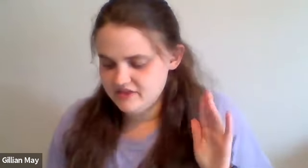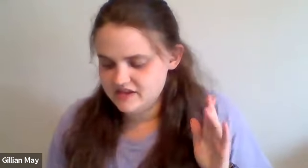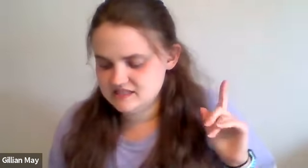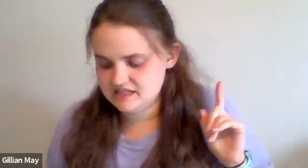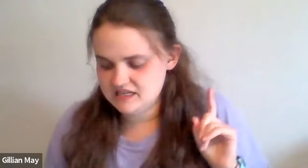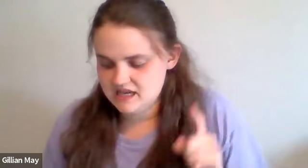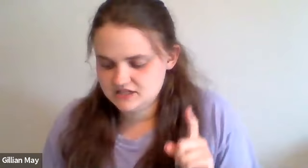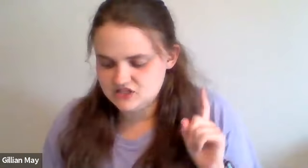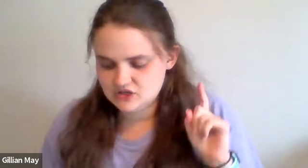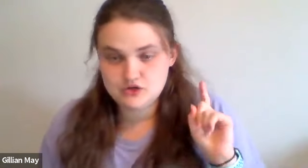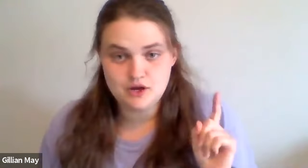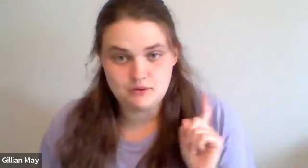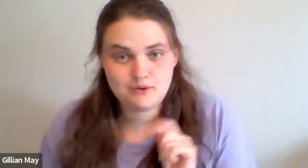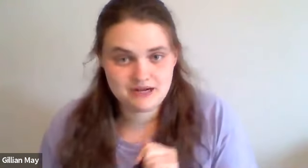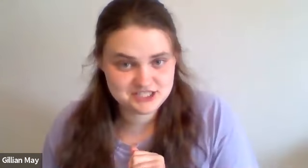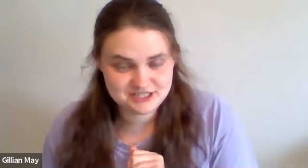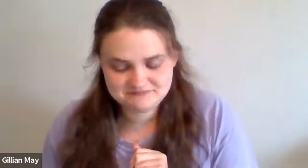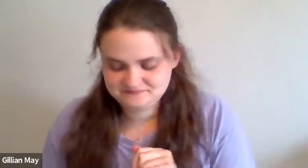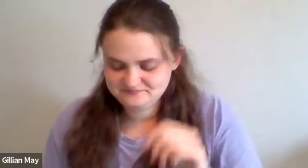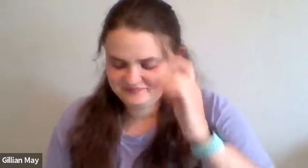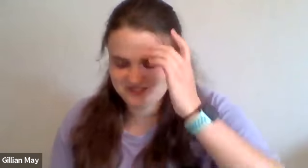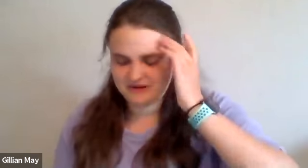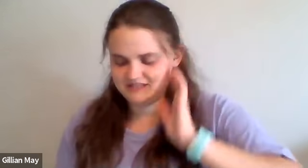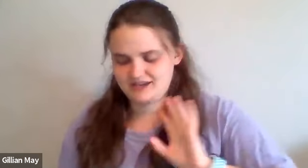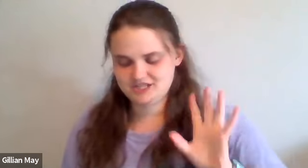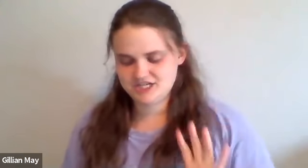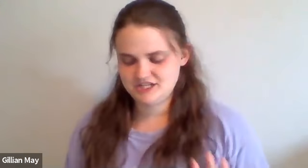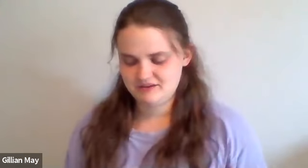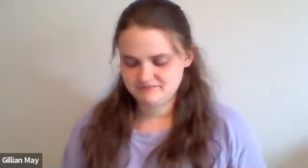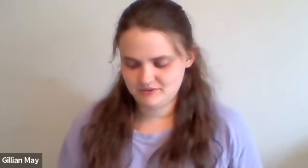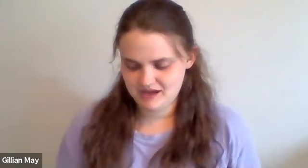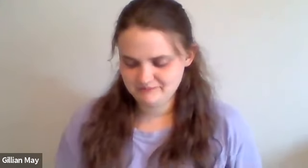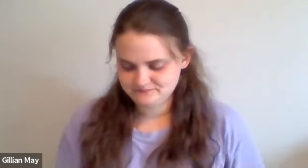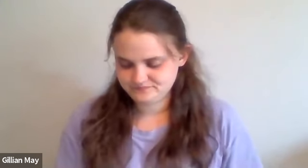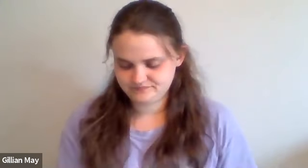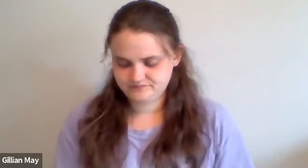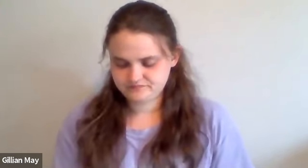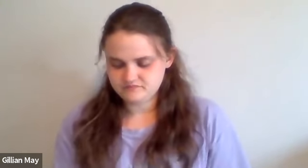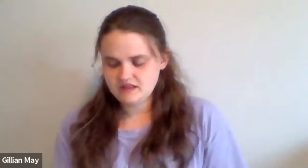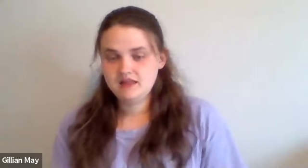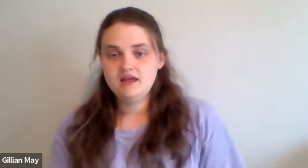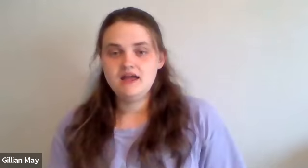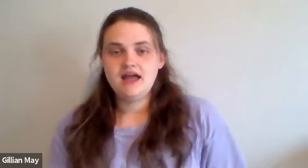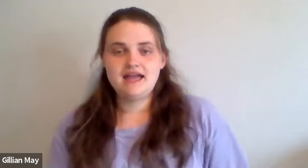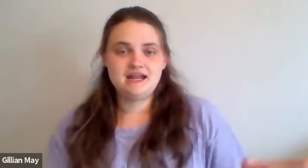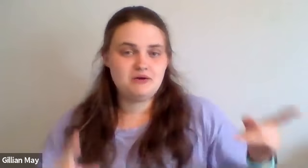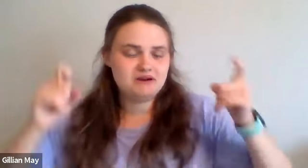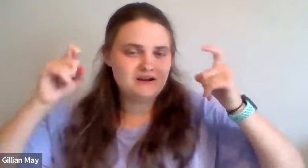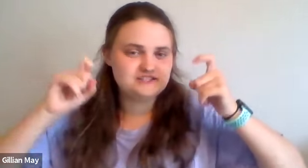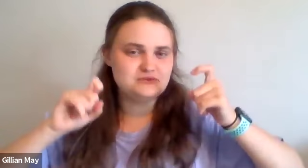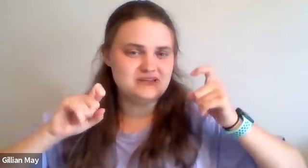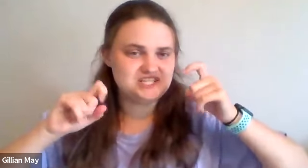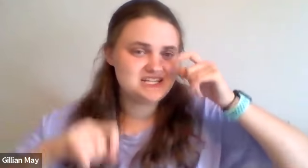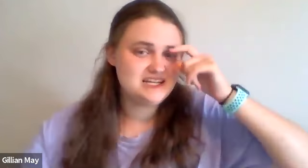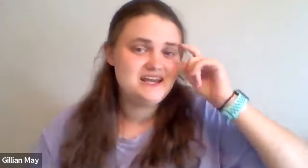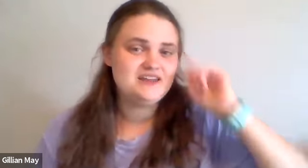This is a yes or no question. So I kind of changed it up. Okay. And I want to also mention the